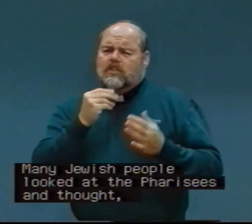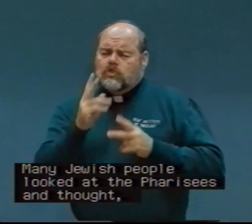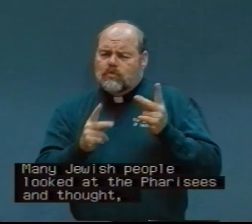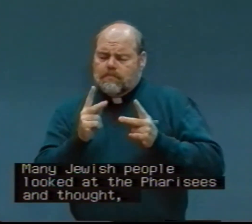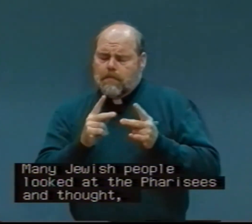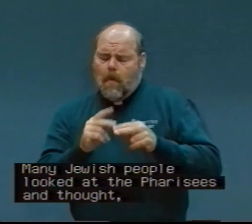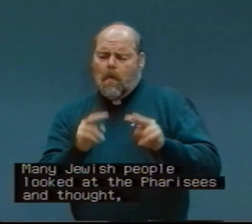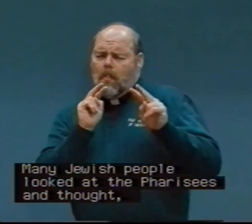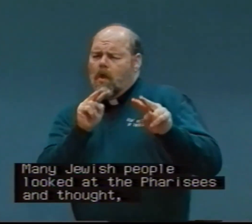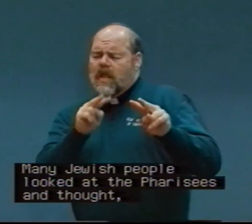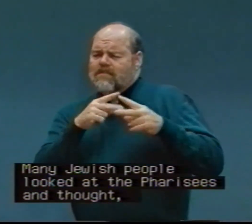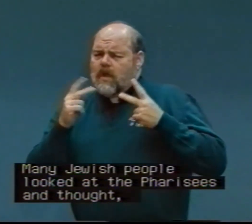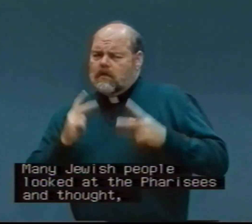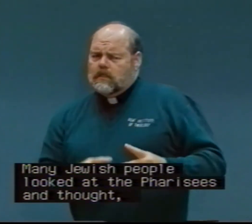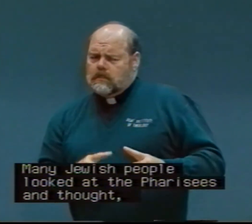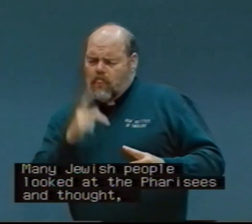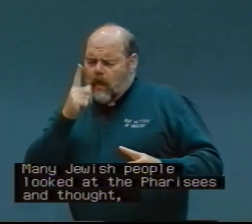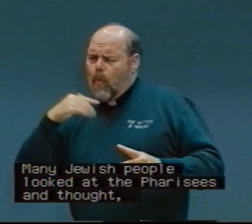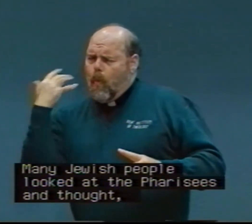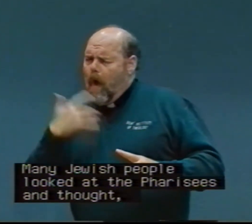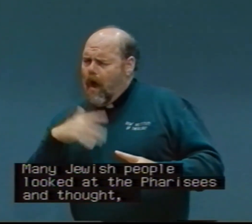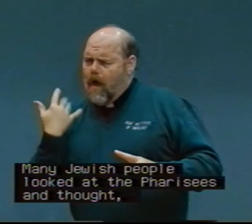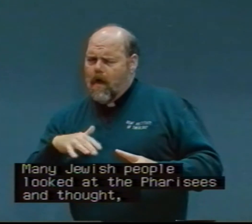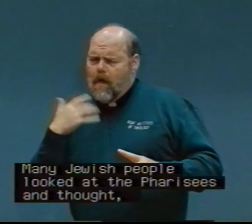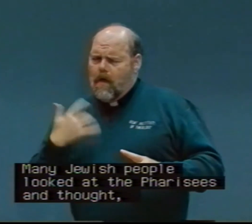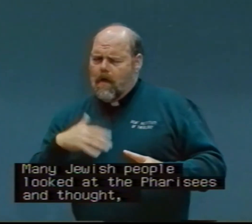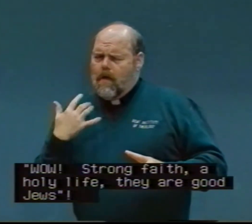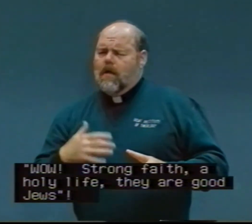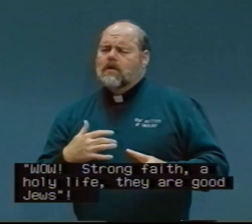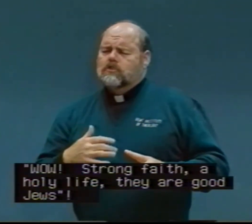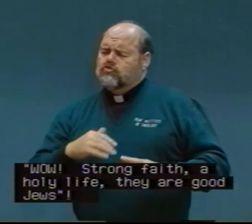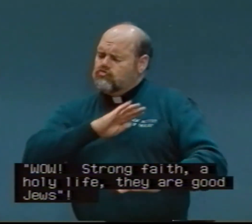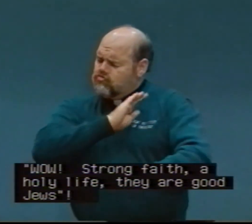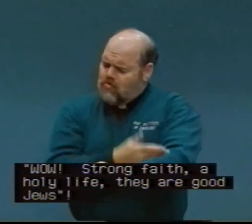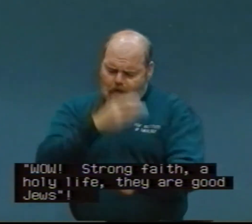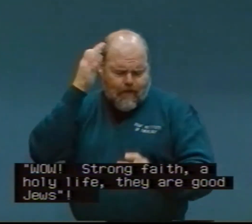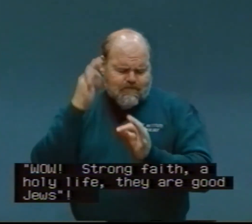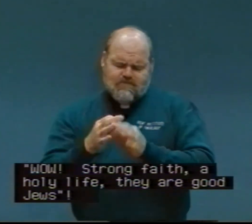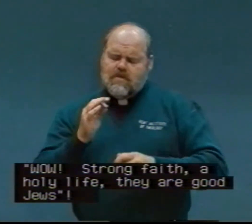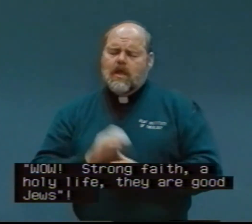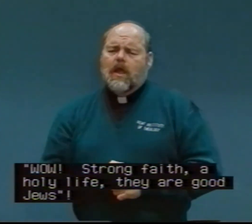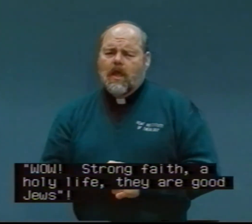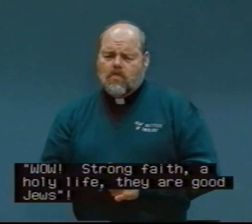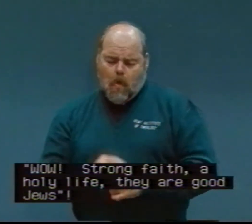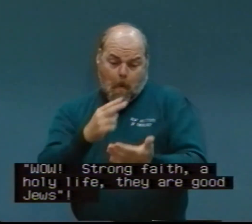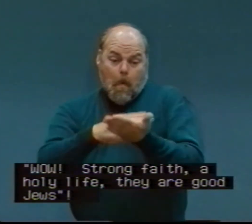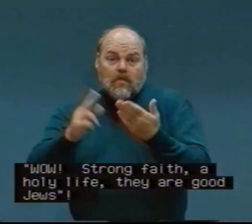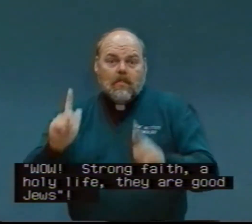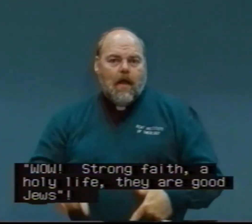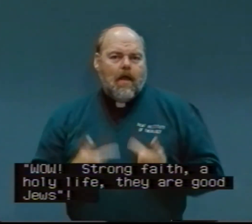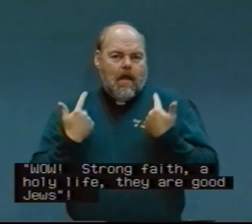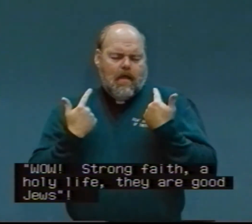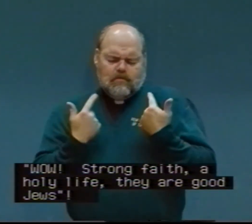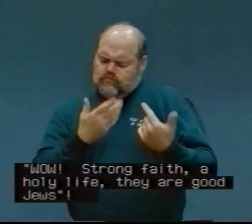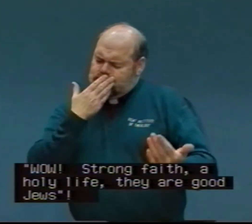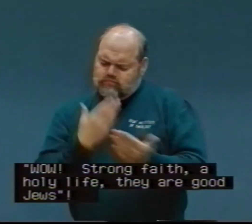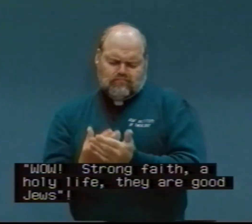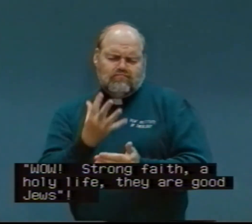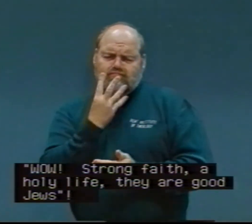resurrection. Many Jewish people looked at the Pharisees and thought, wow, strong faith and a holy life. They